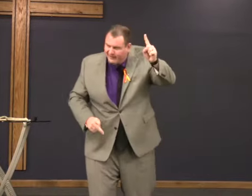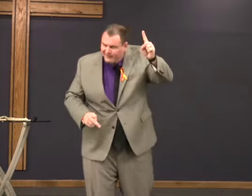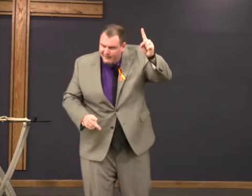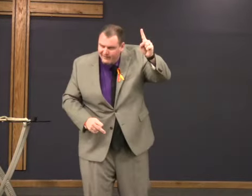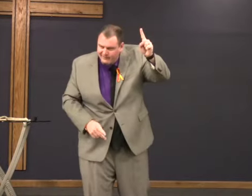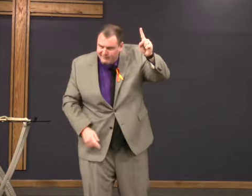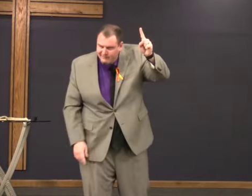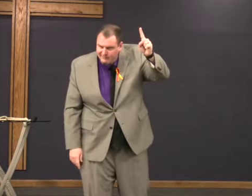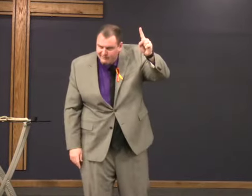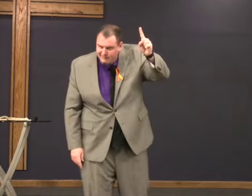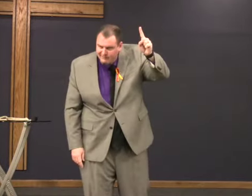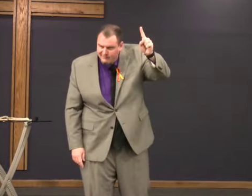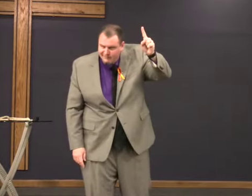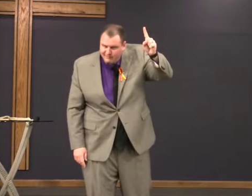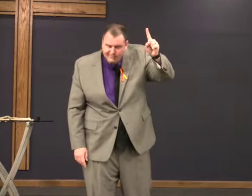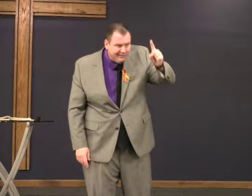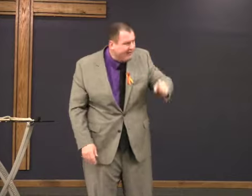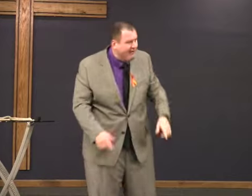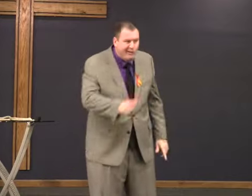I trust him.